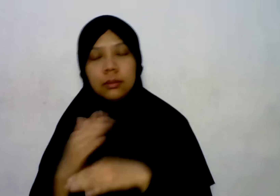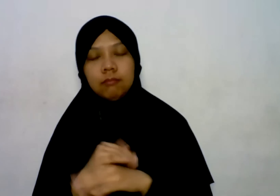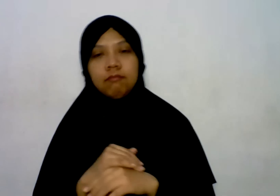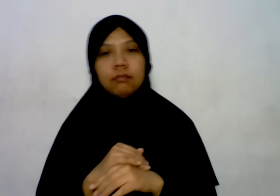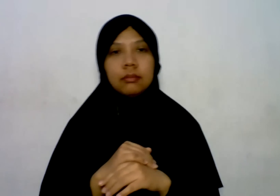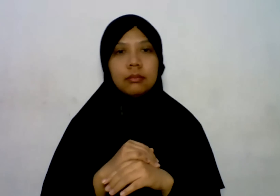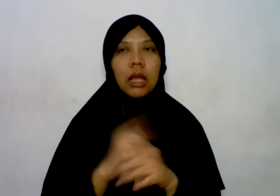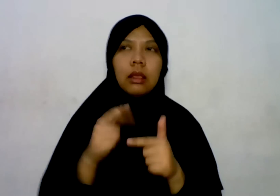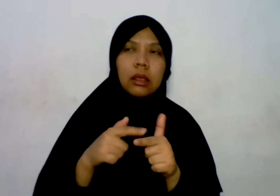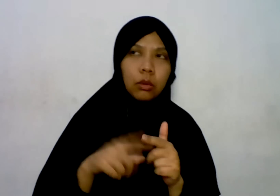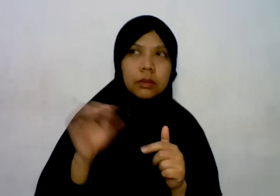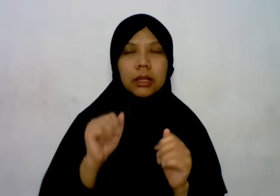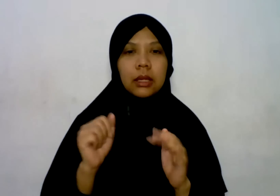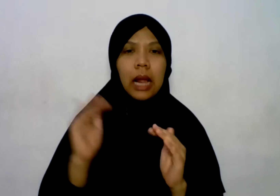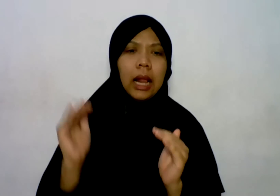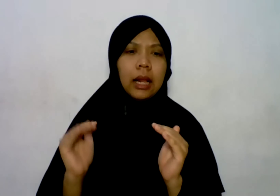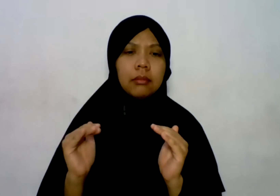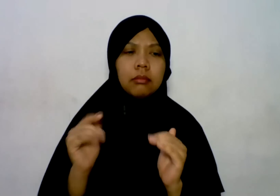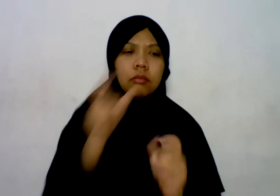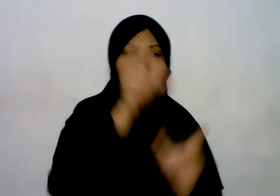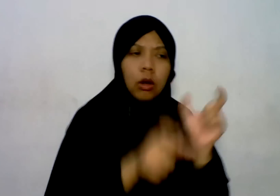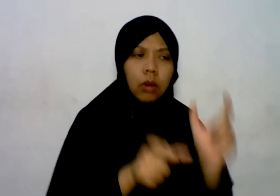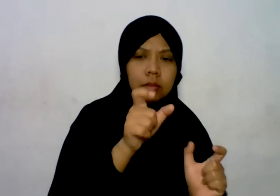supremacy. And then I think